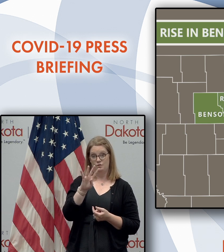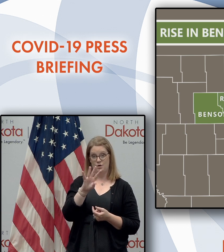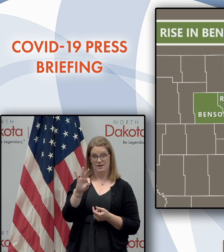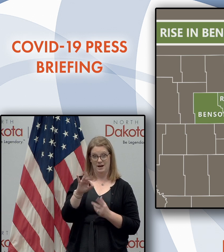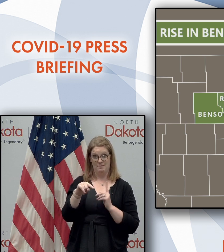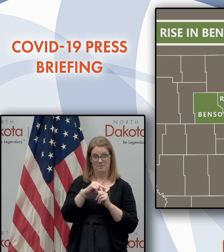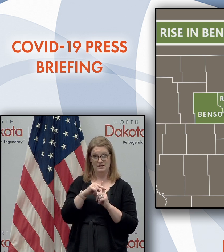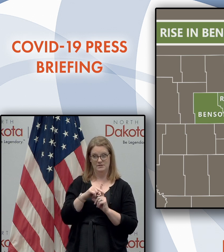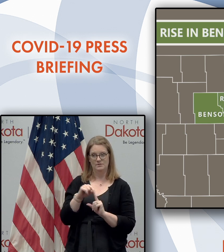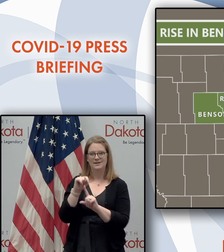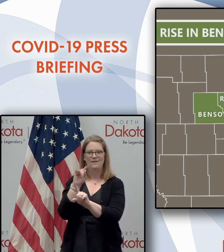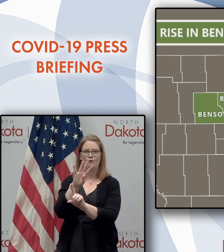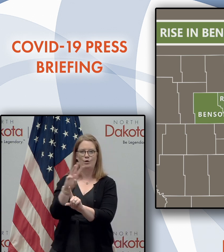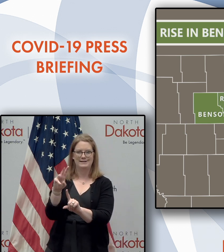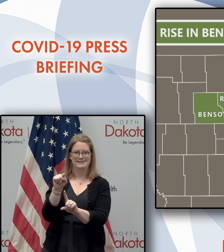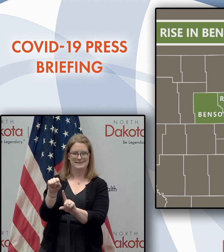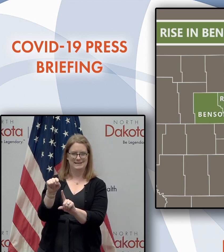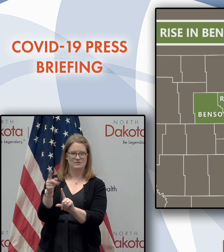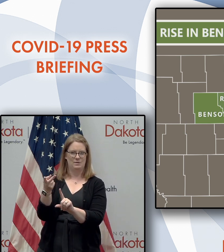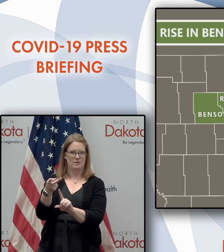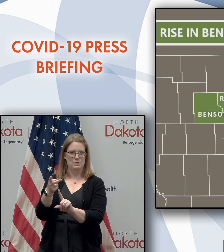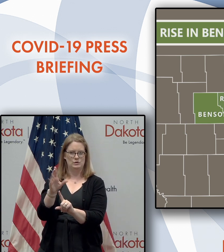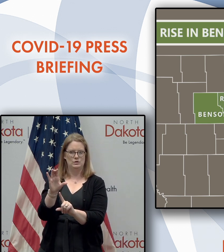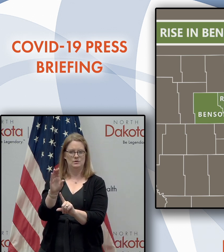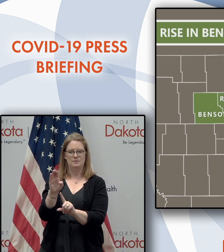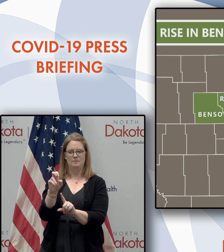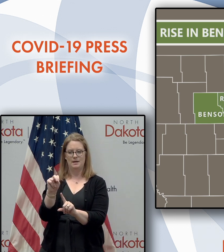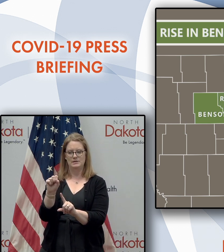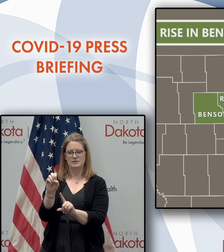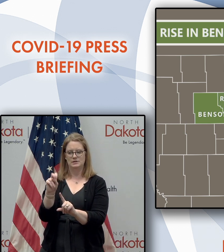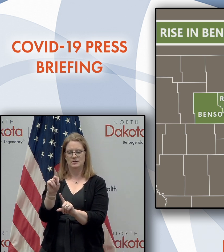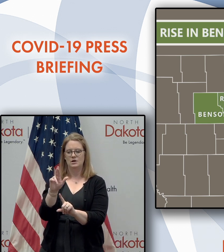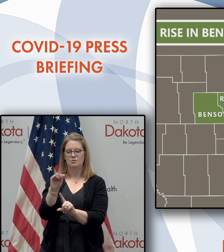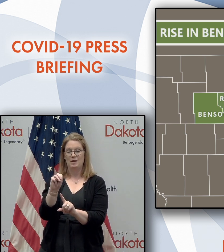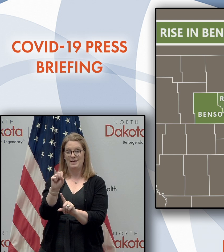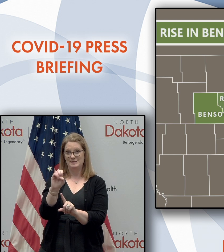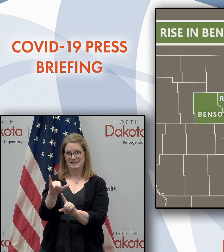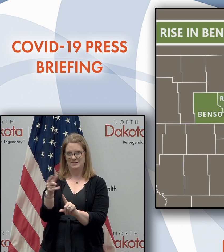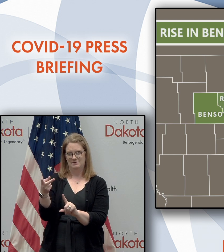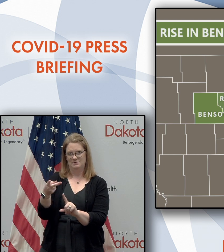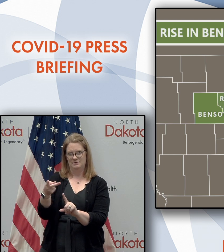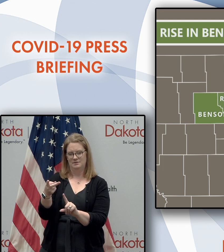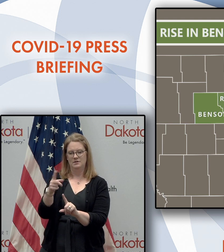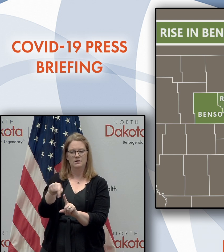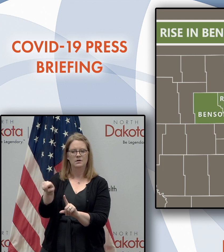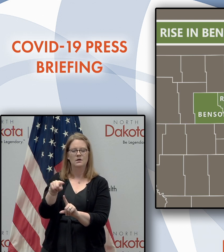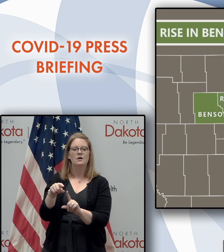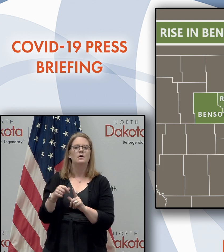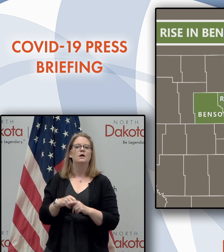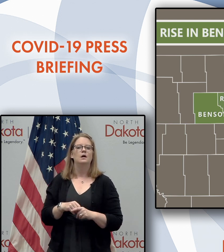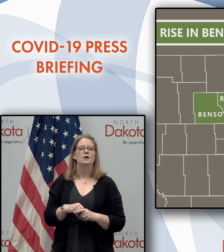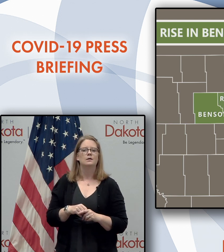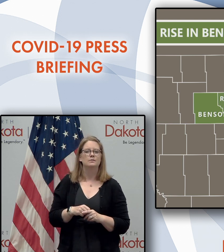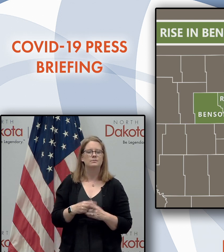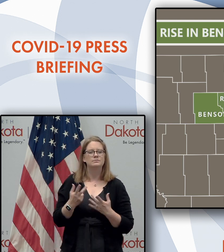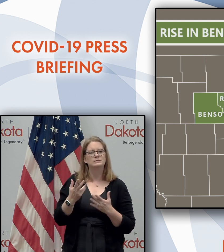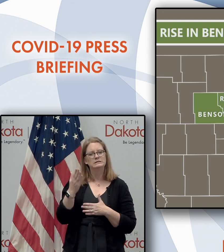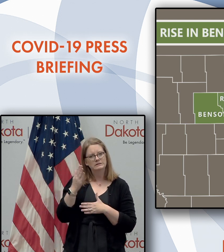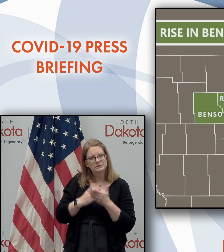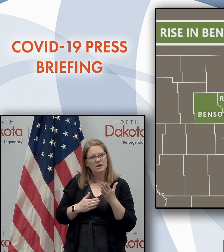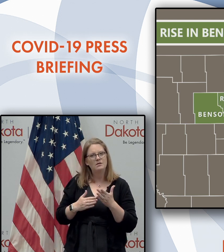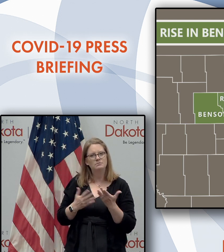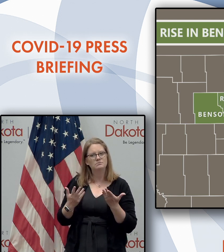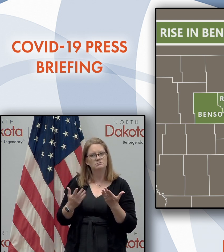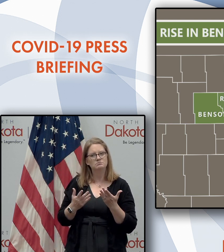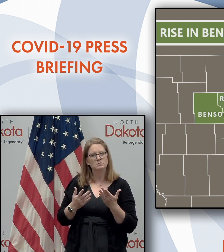had today, 46 of those came from those 2 counties, Benson and Ramsey. Part of that uptake, I'm sure, was related to the